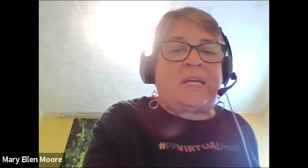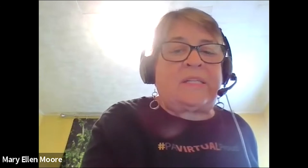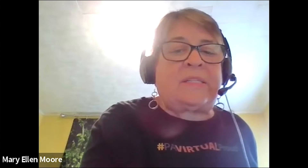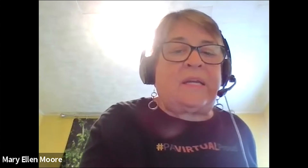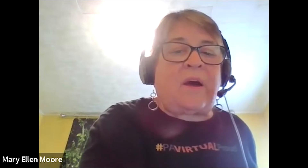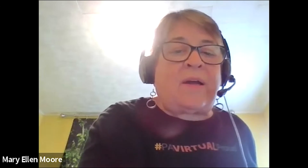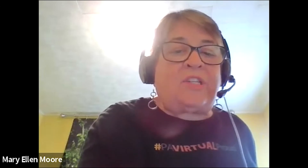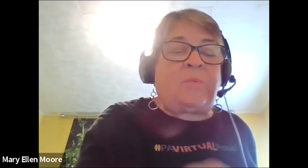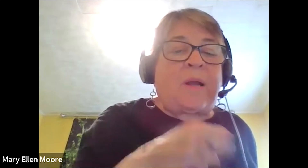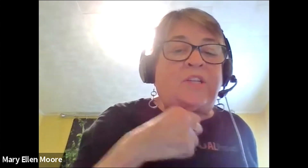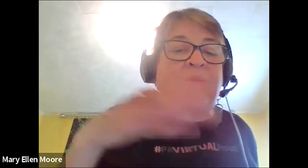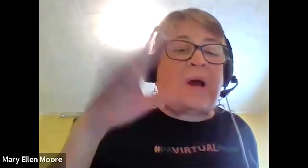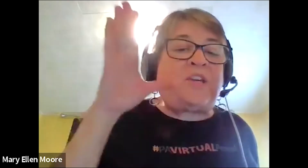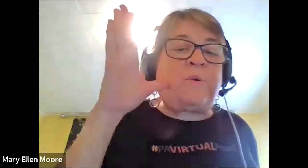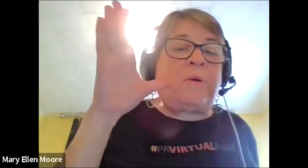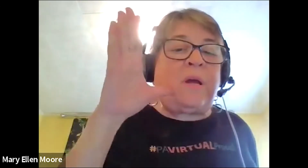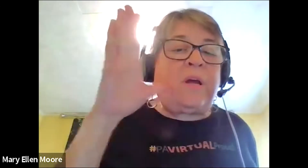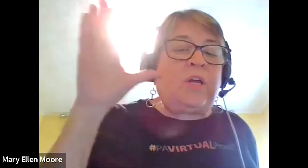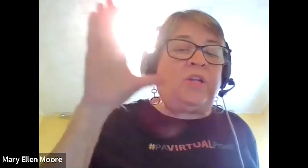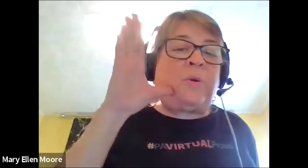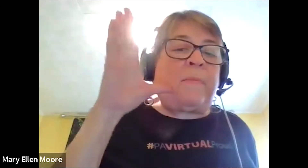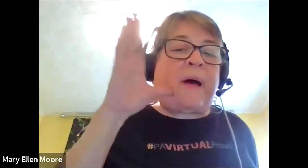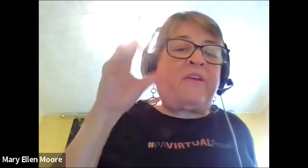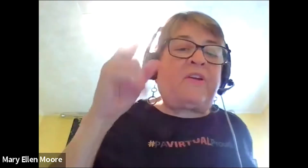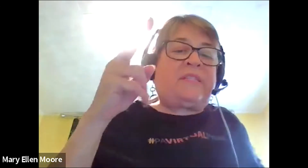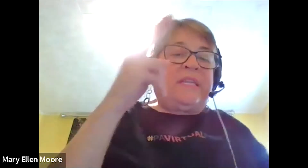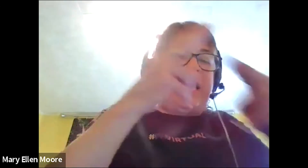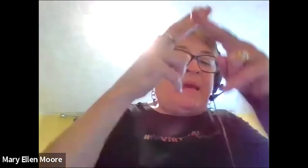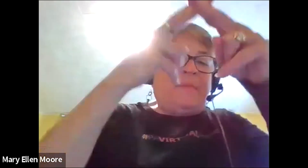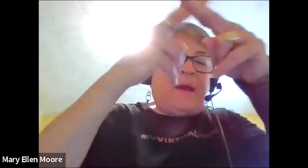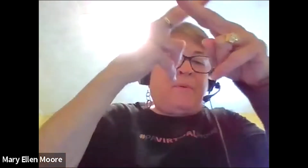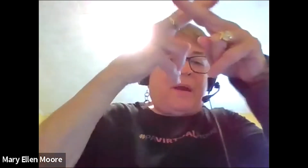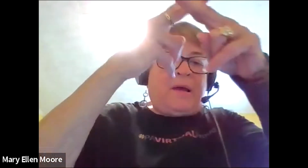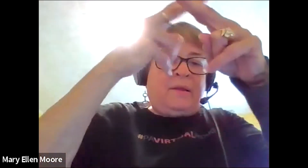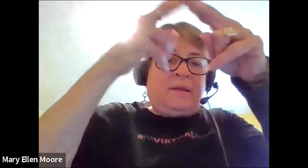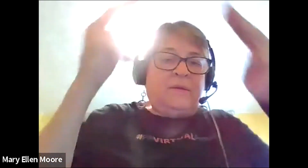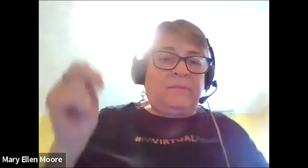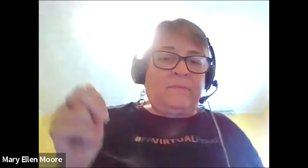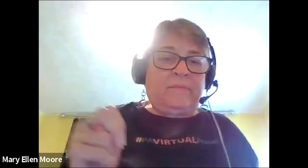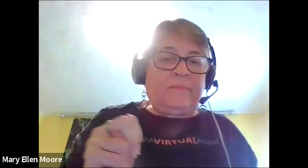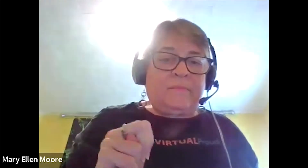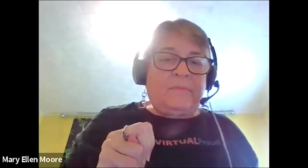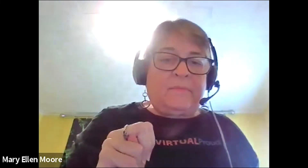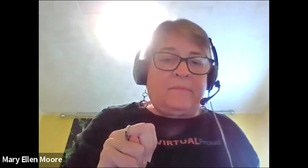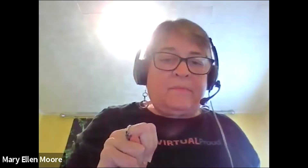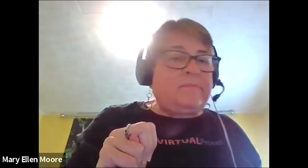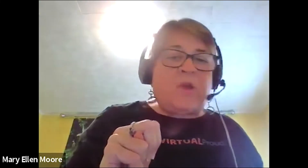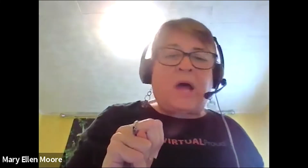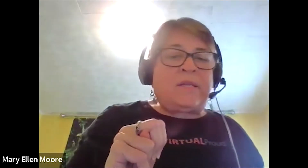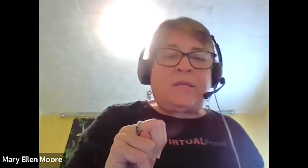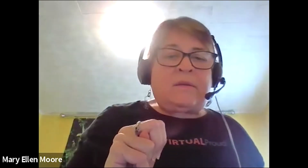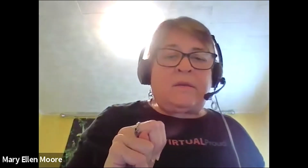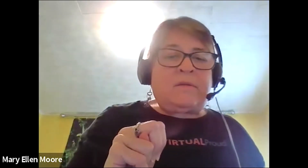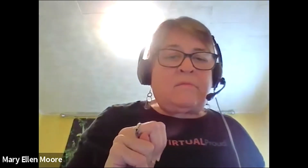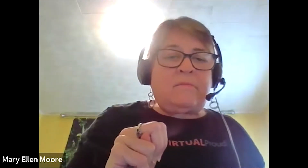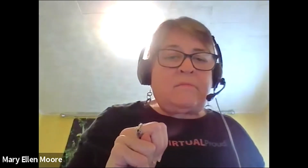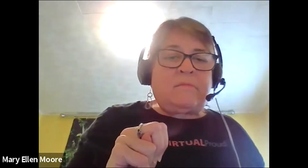is. All right. Do you want to try your mother's name, Gabrielle? Not